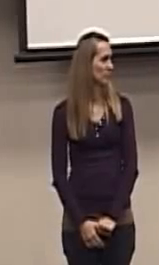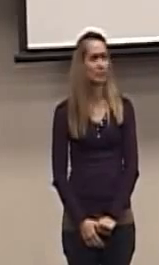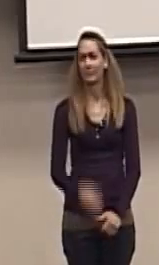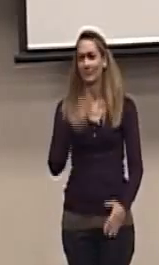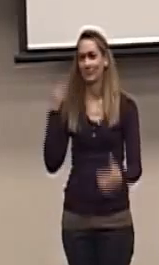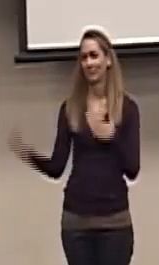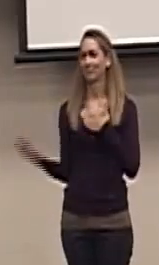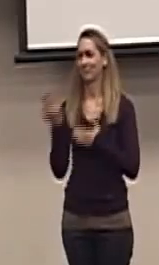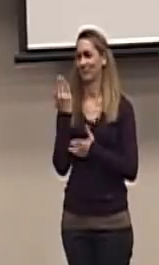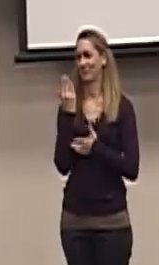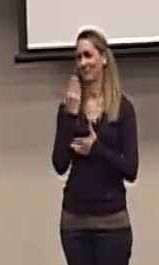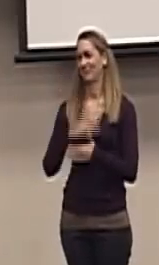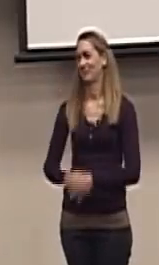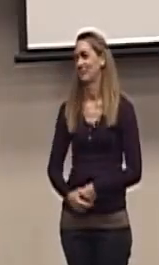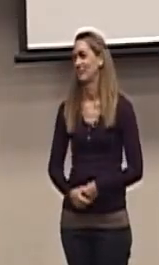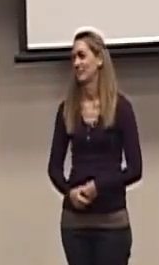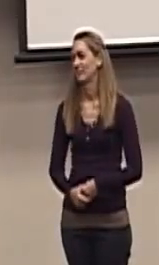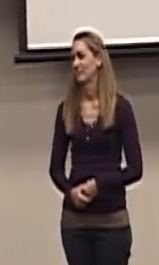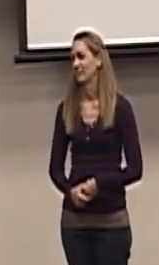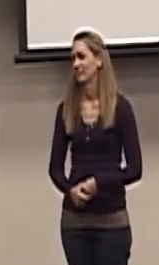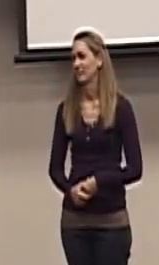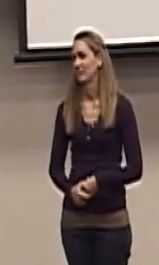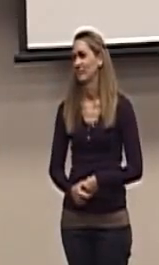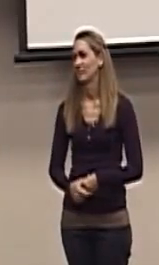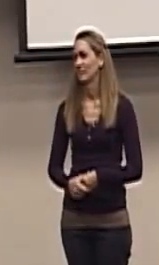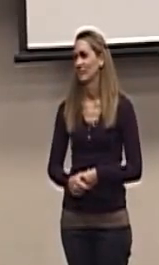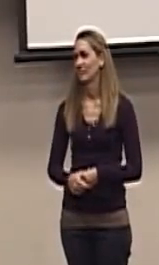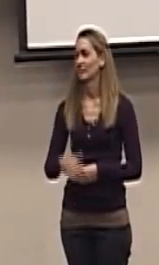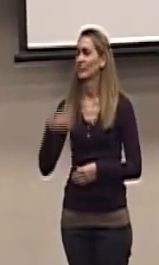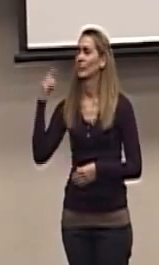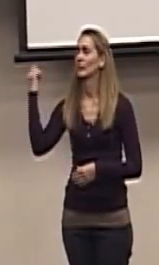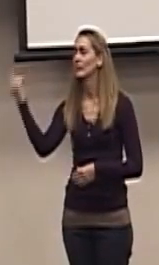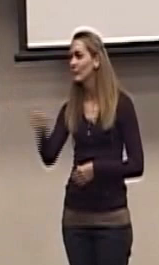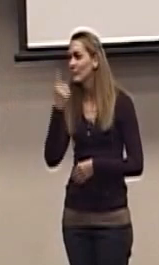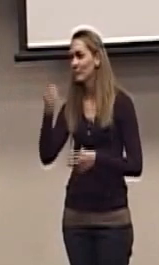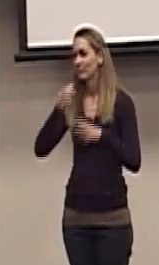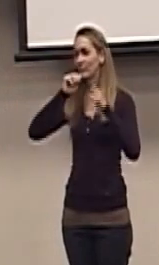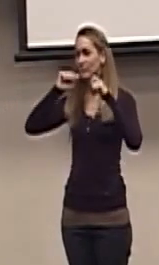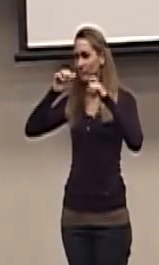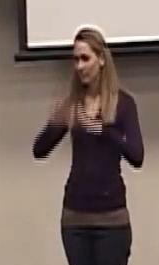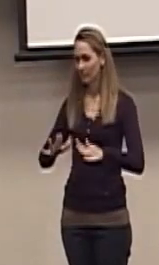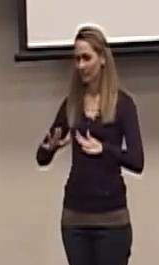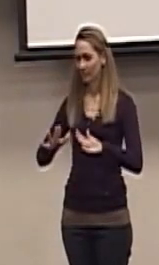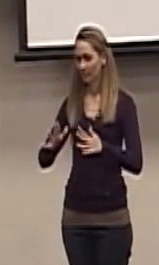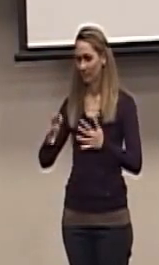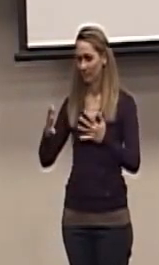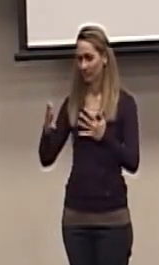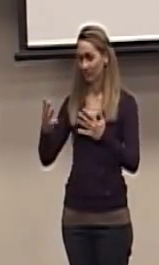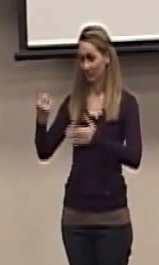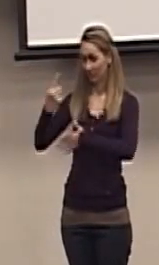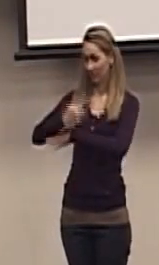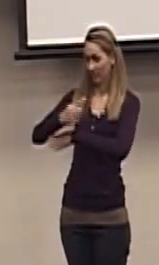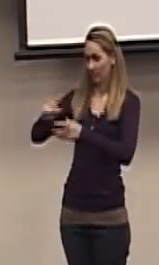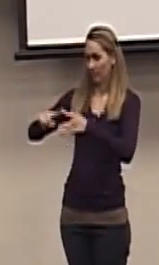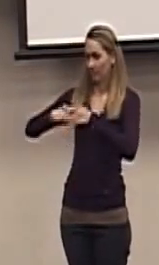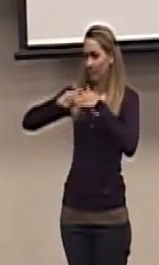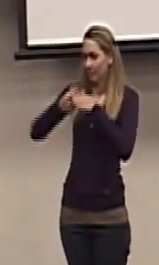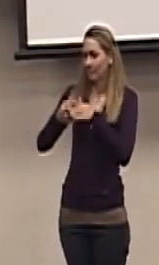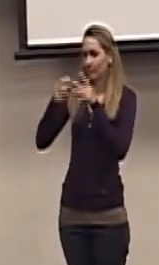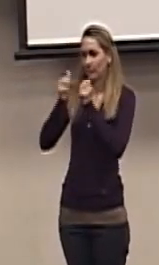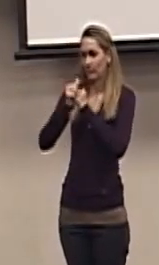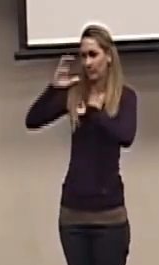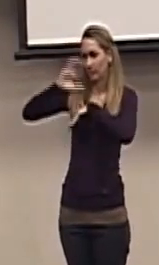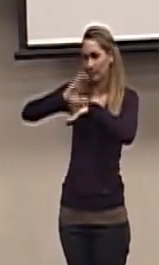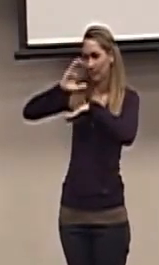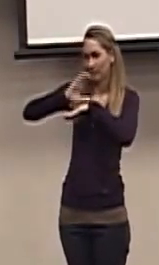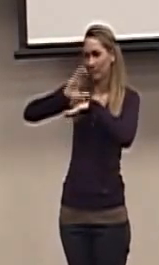Good morning. It's always a blessing to be able to start our days off with chapel and to be able to sing songs of